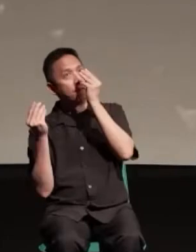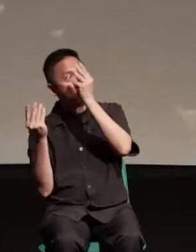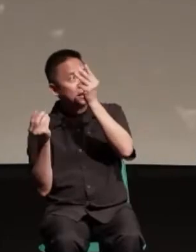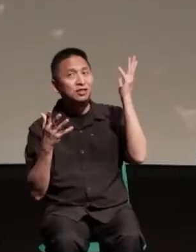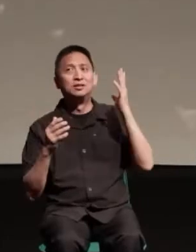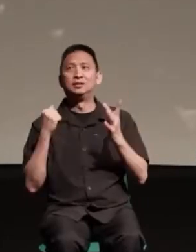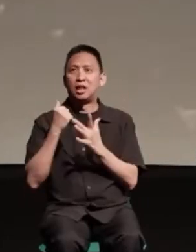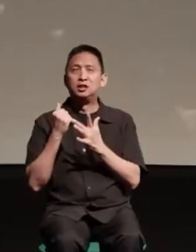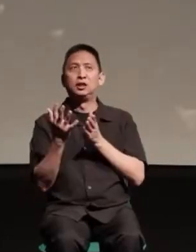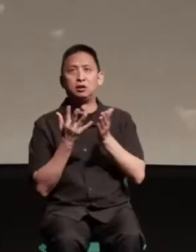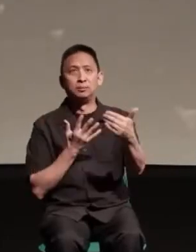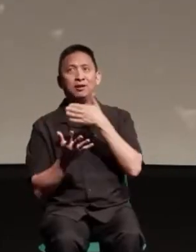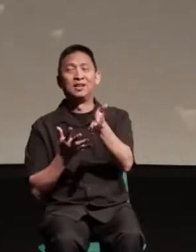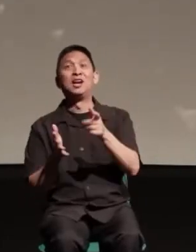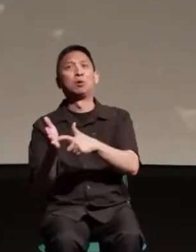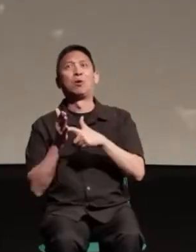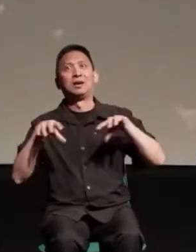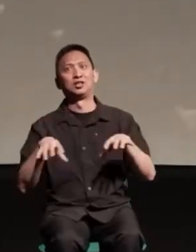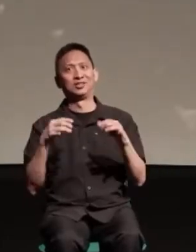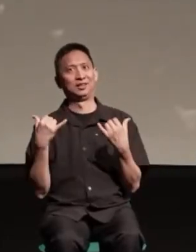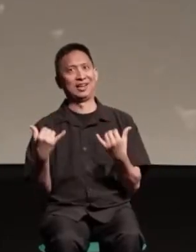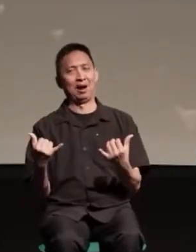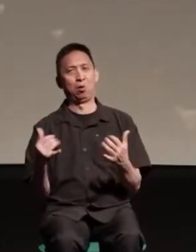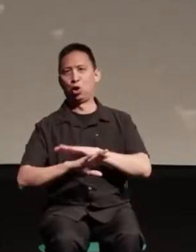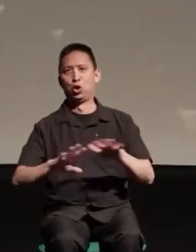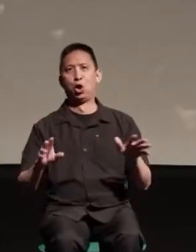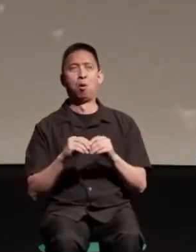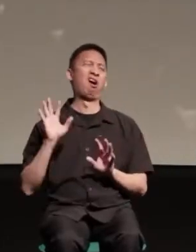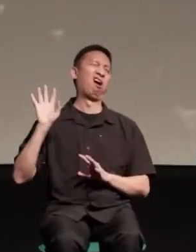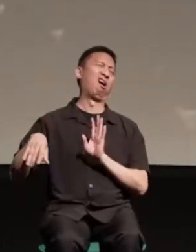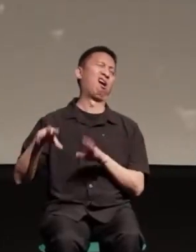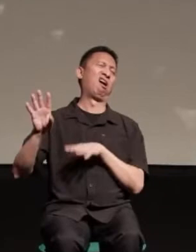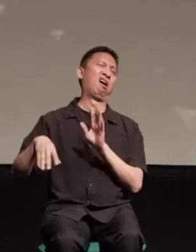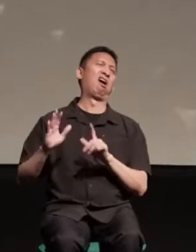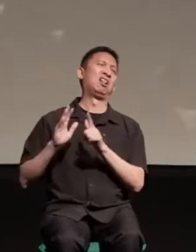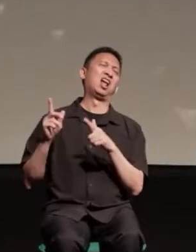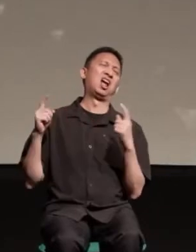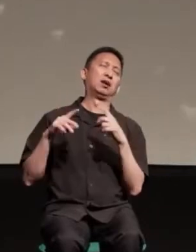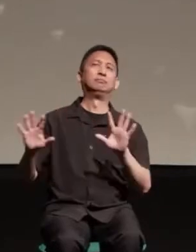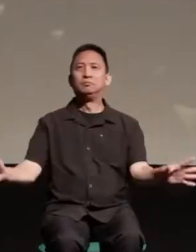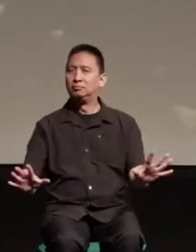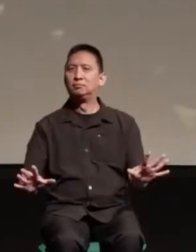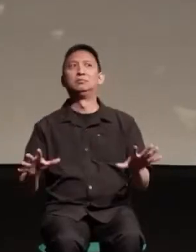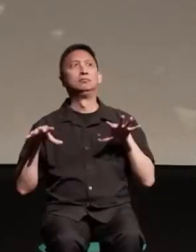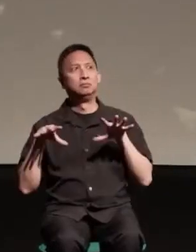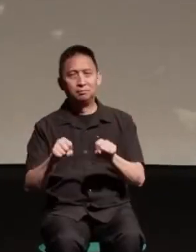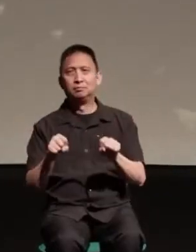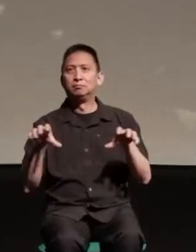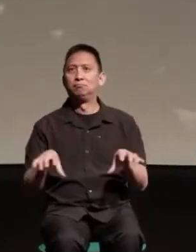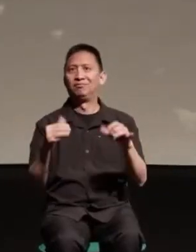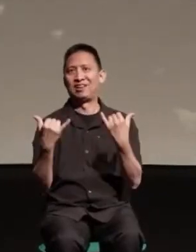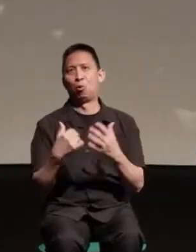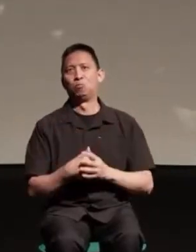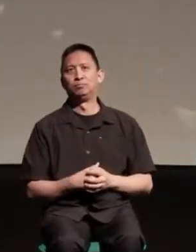transparency requires action. So I think it's a lot of built-in excuses in the ecosystem for why things can't